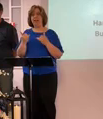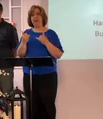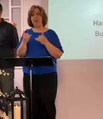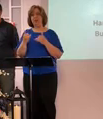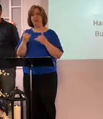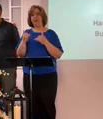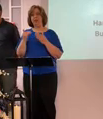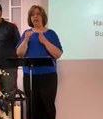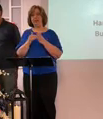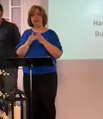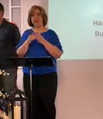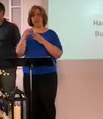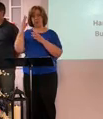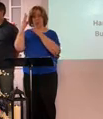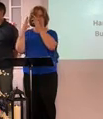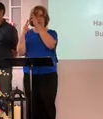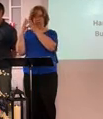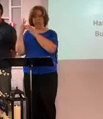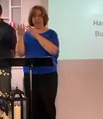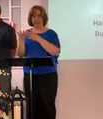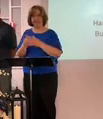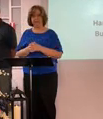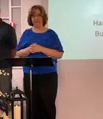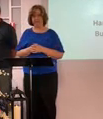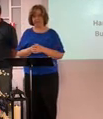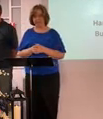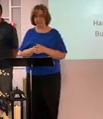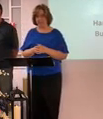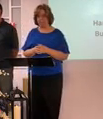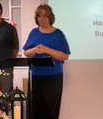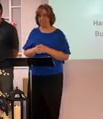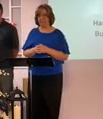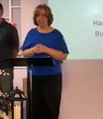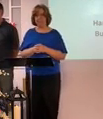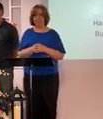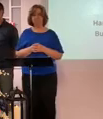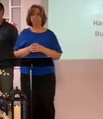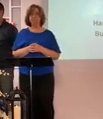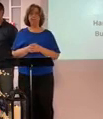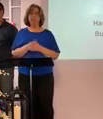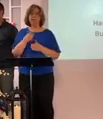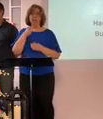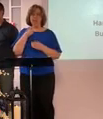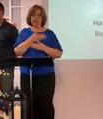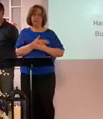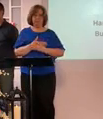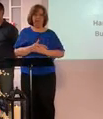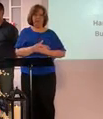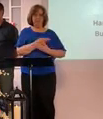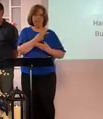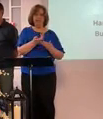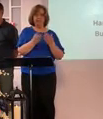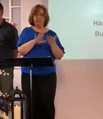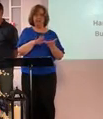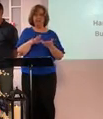we obviously don't know. We never really did. He did get an infection, but we really don't know what happened. And